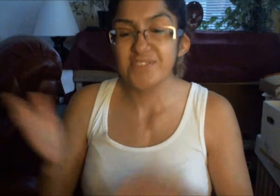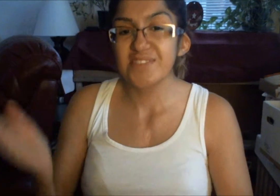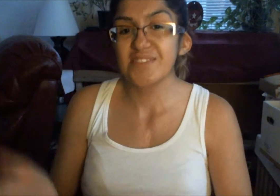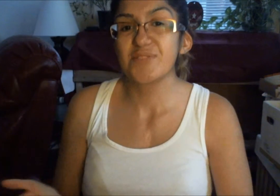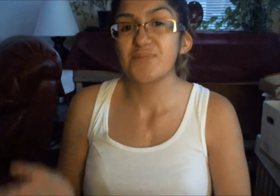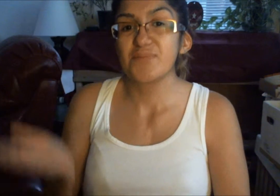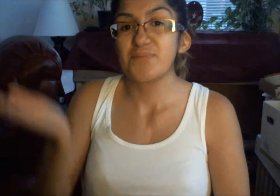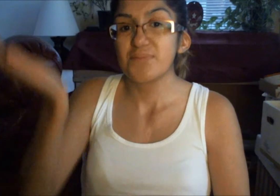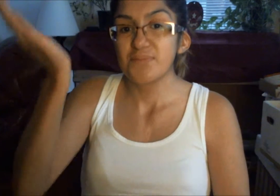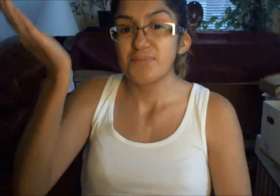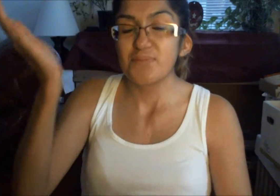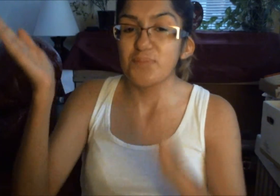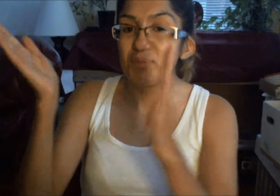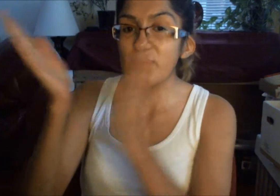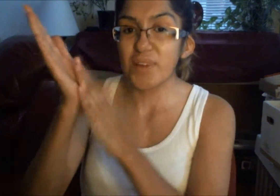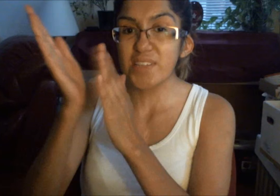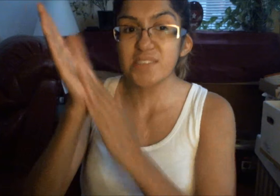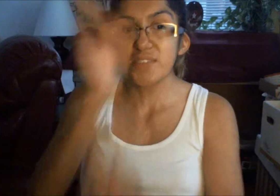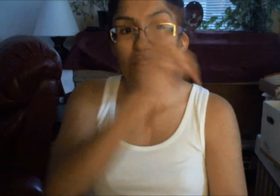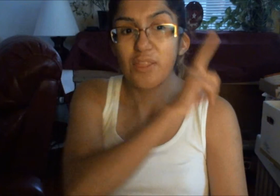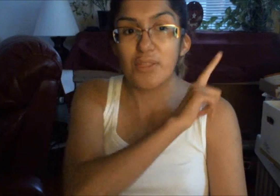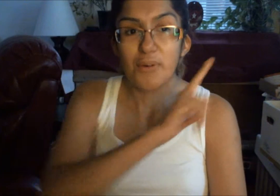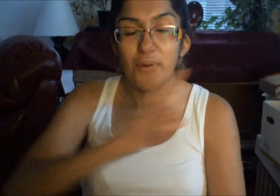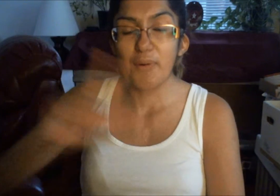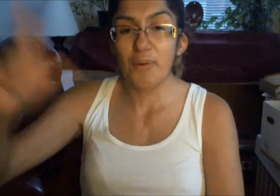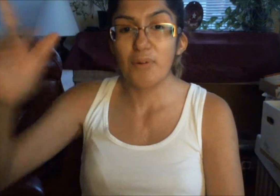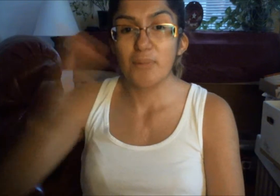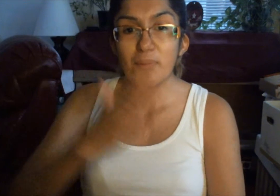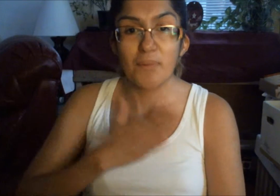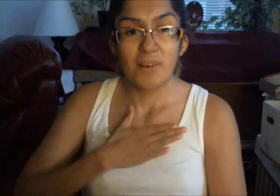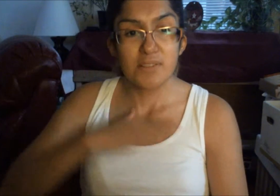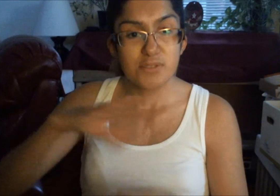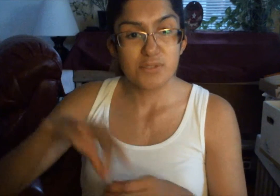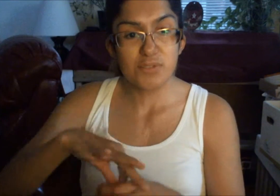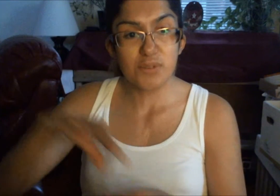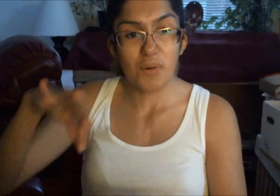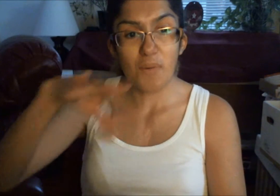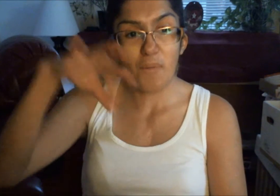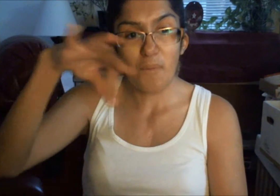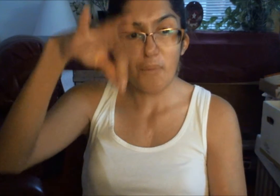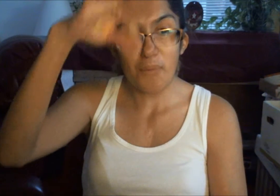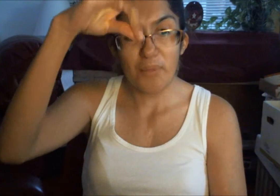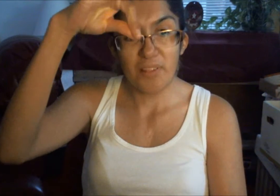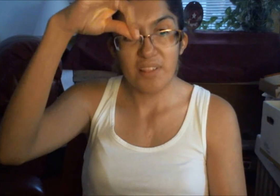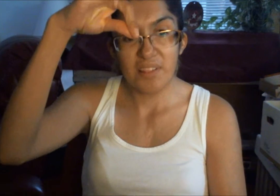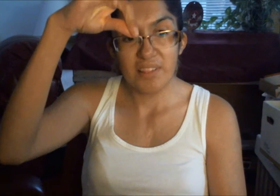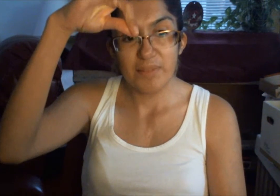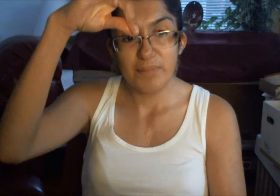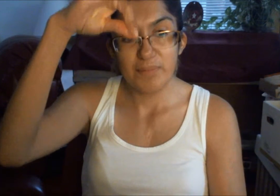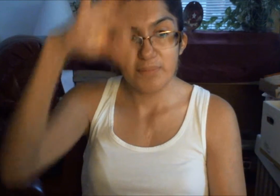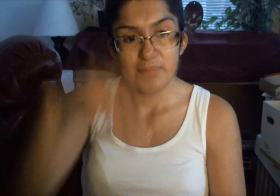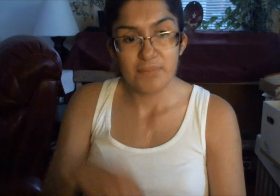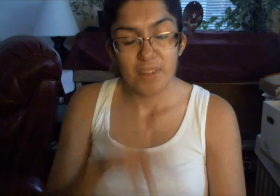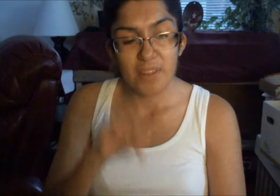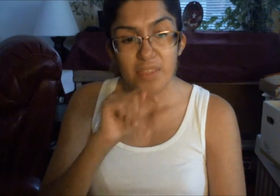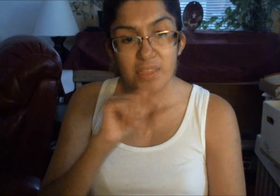it's non-addictive, scent and alcohol-free, and has no harsh taste. For 24-hour relief, Nasacort stops more of what makes you